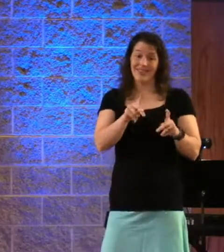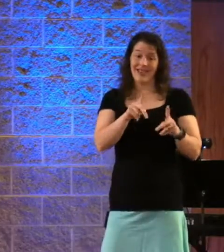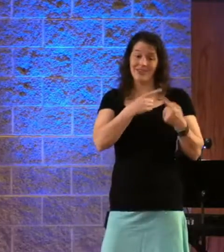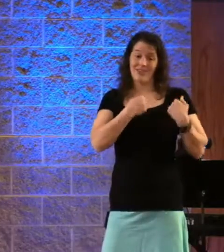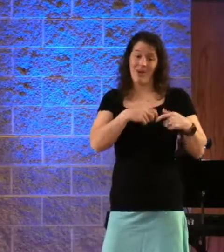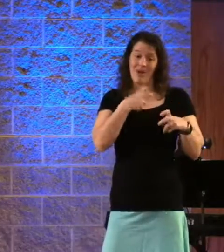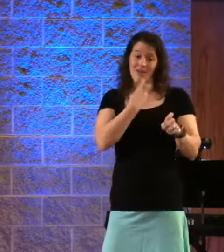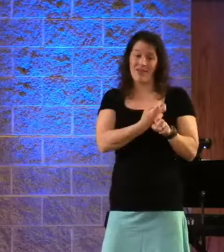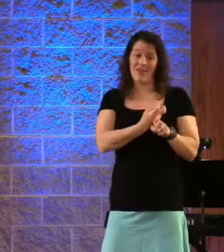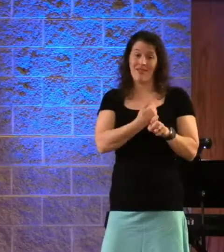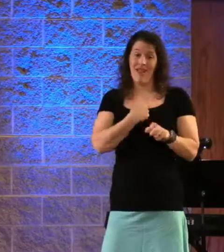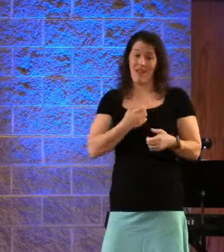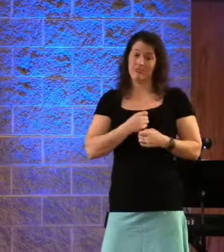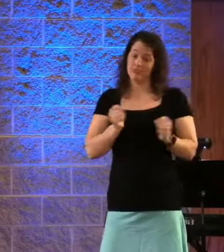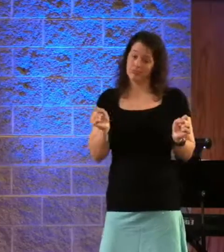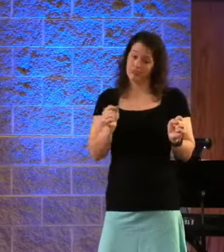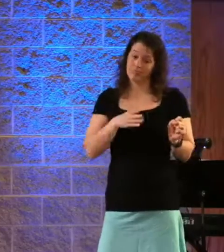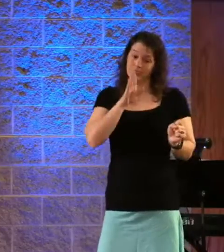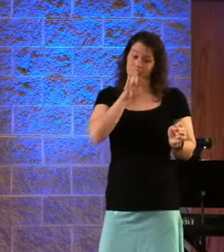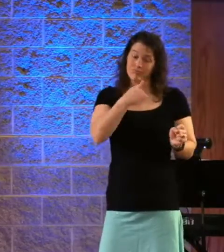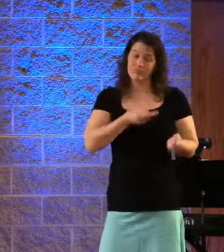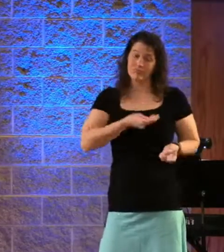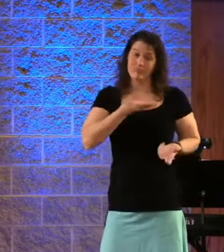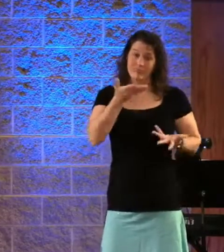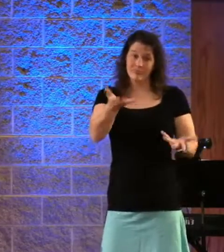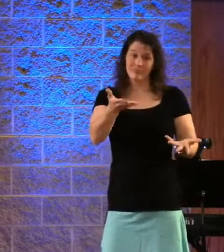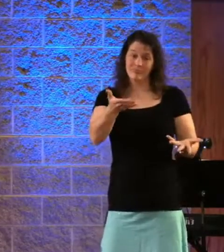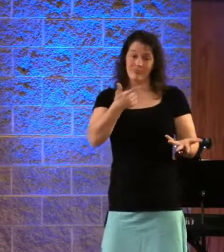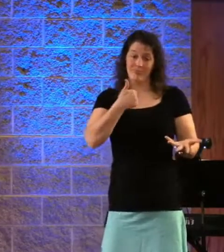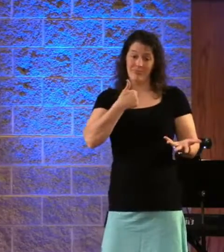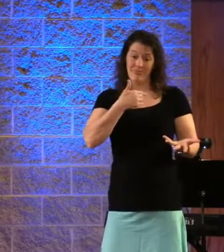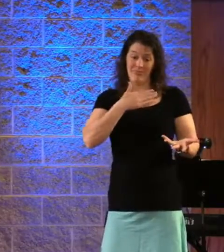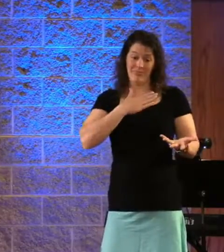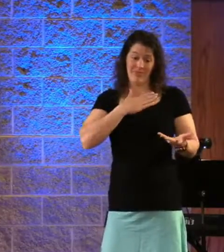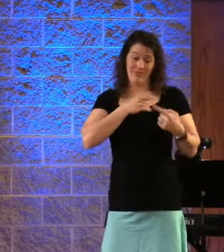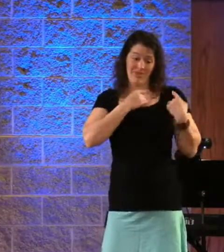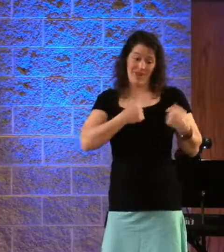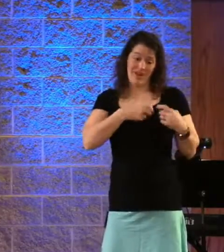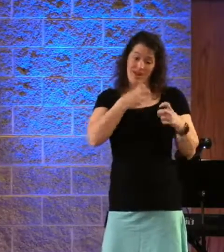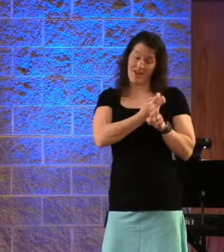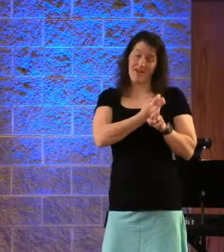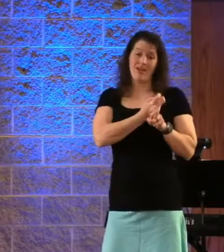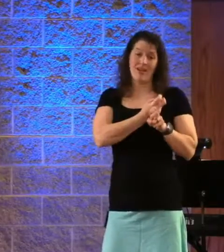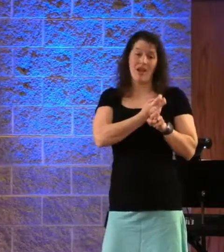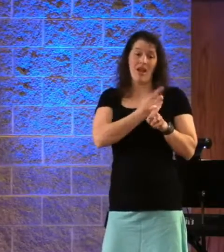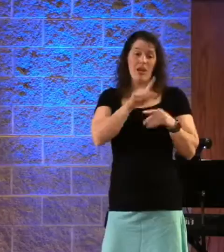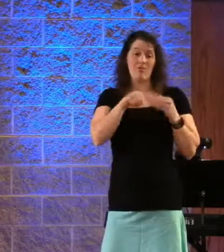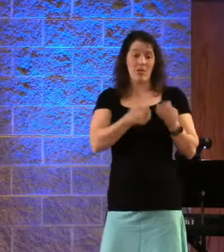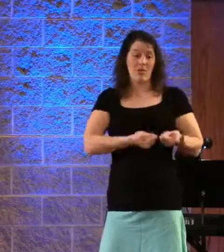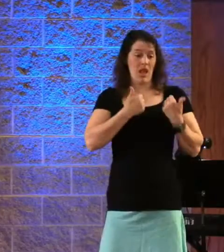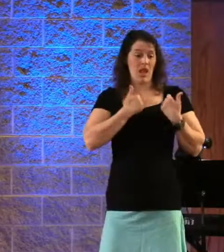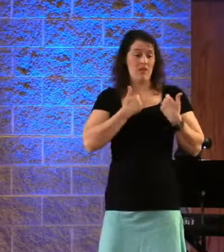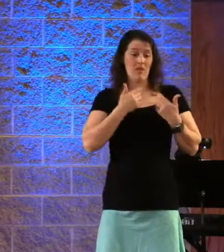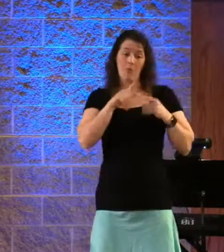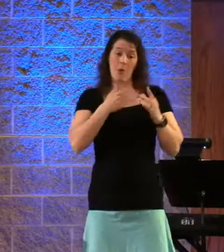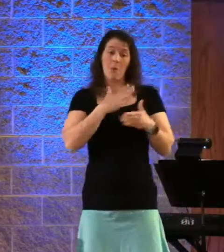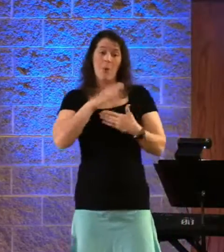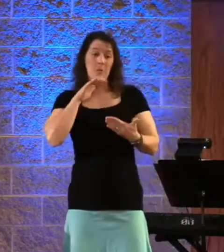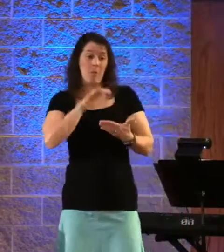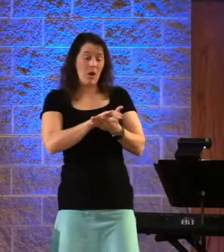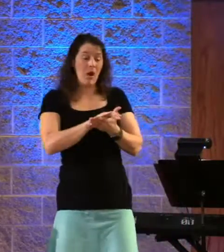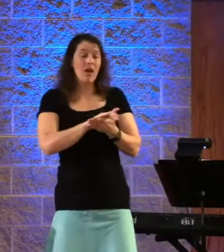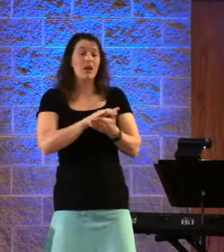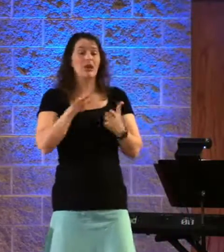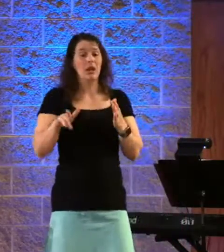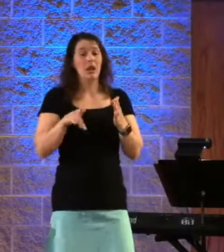I'll admit it as your pastor. I've had a hard heart from time to time. I've had a hard heart about life and a hard heart about my wife and marriage